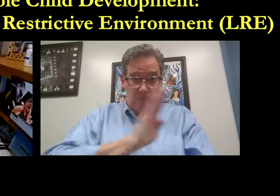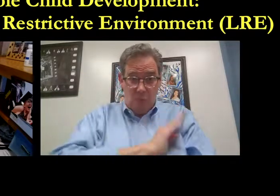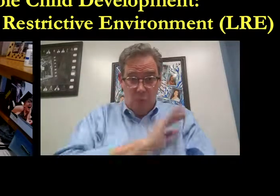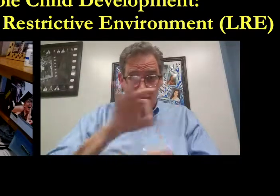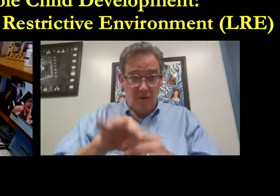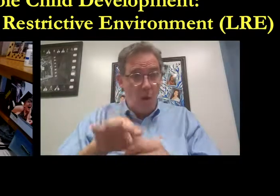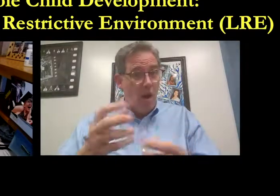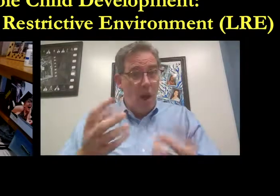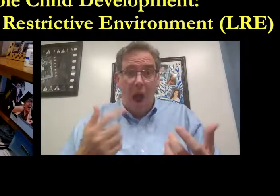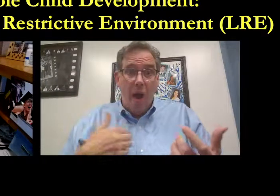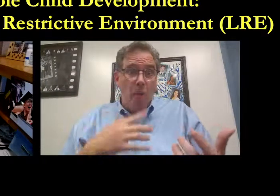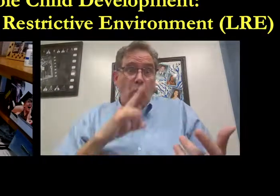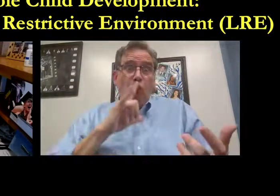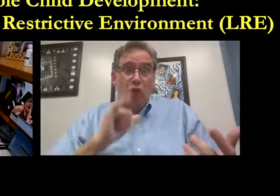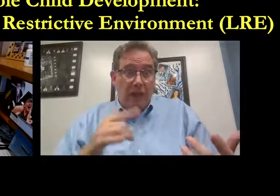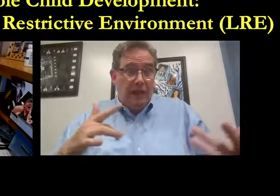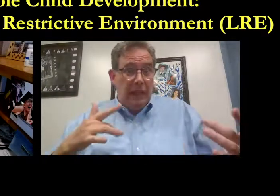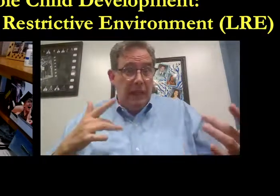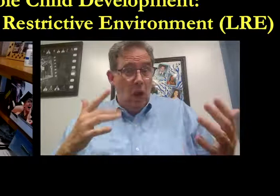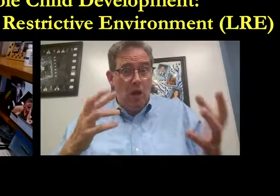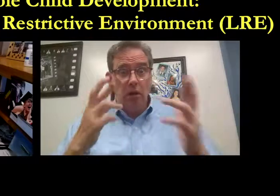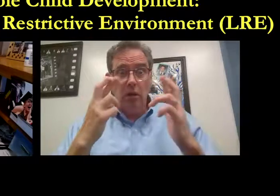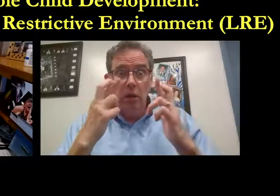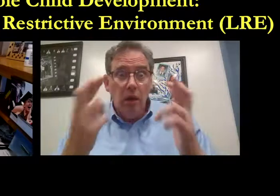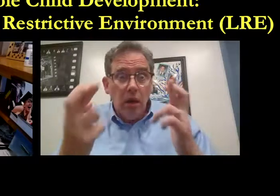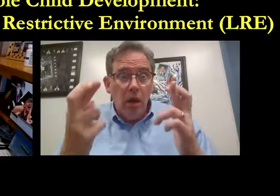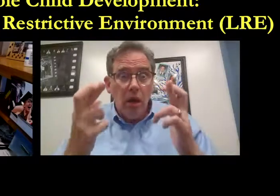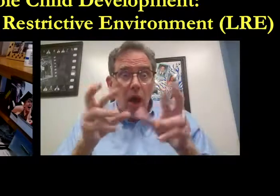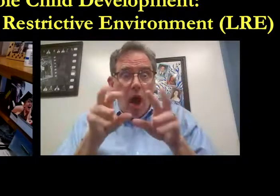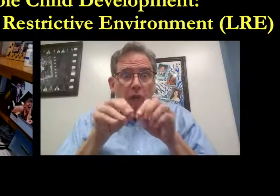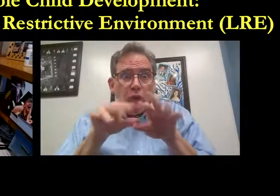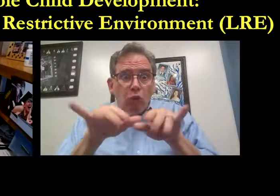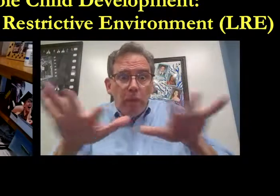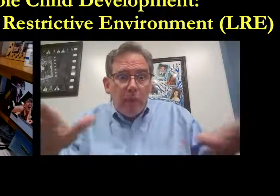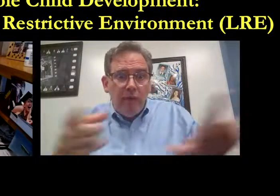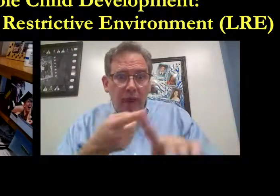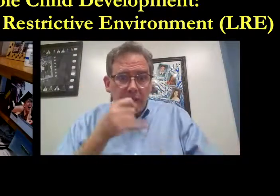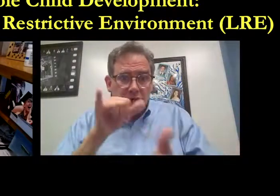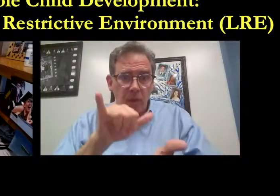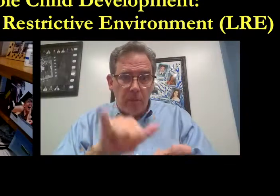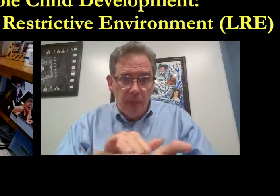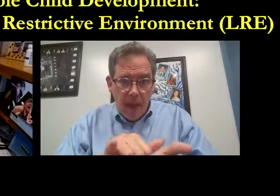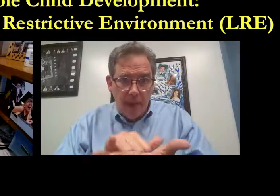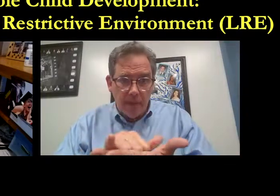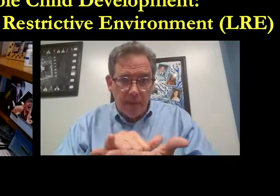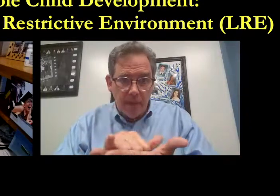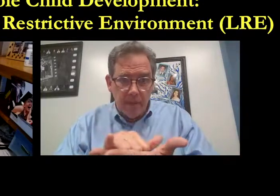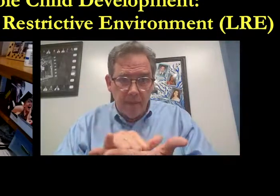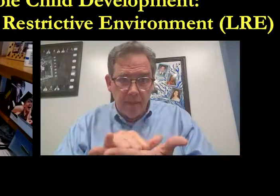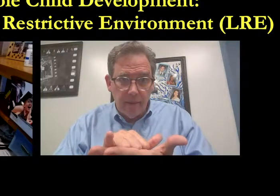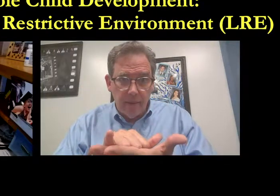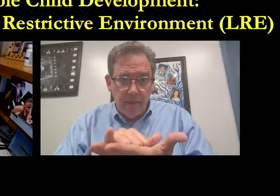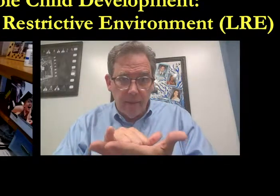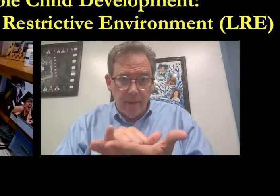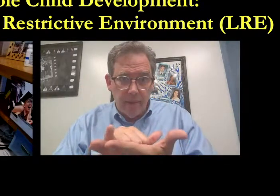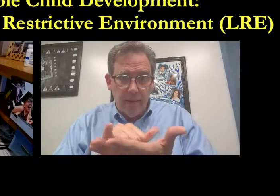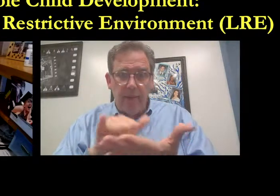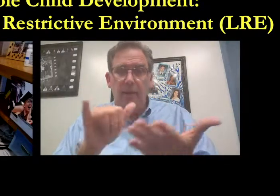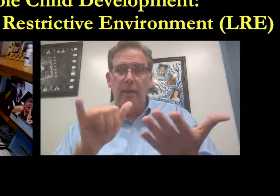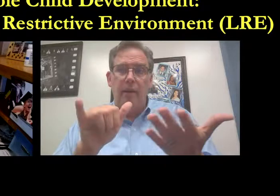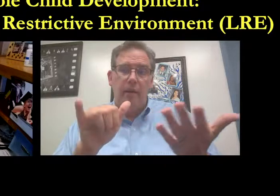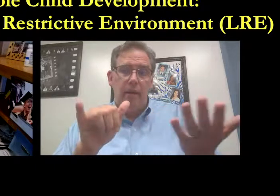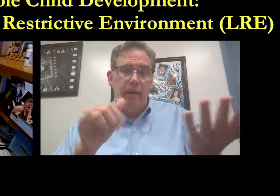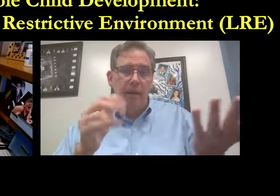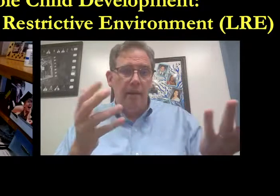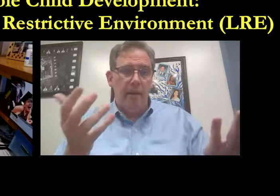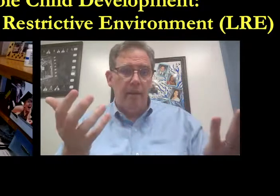That's why I think that vote in Los Angeles, the Board of Education, I'm really hopeful, and I'm really